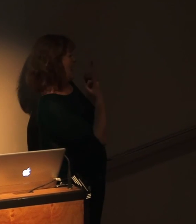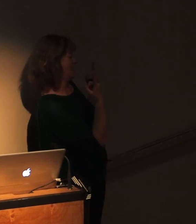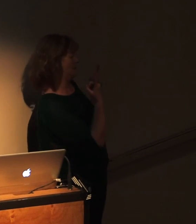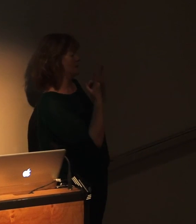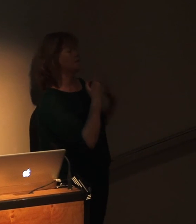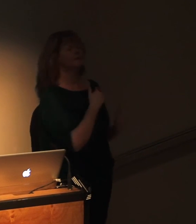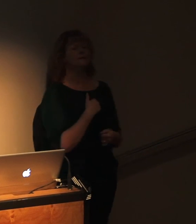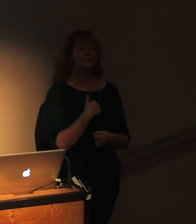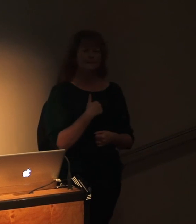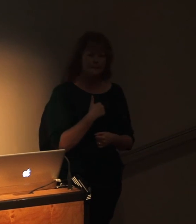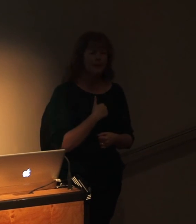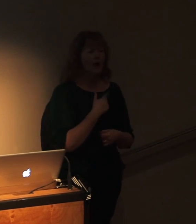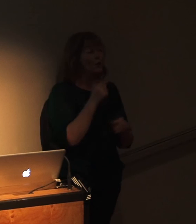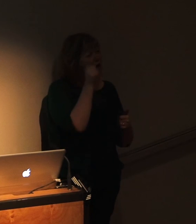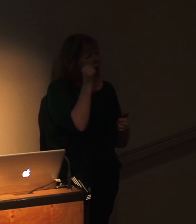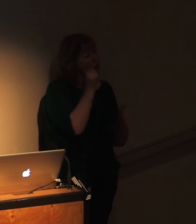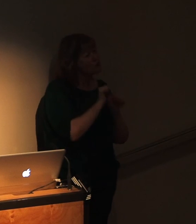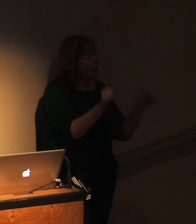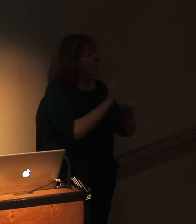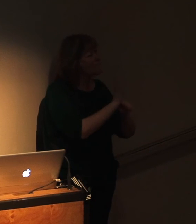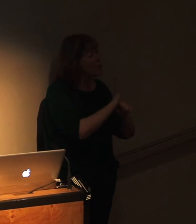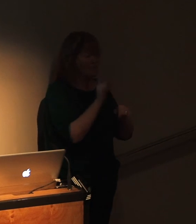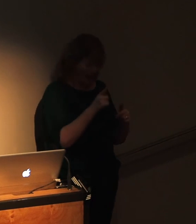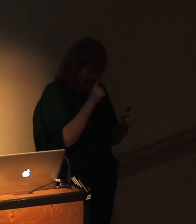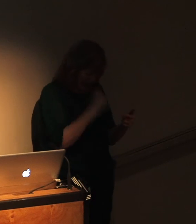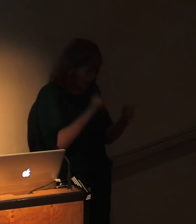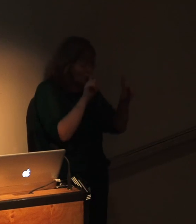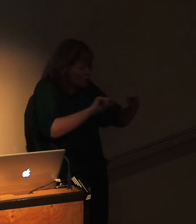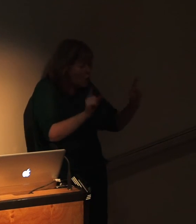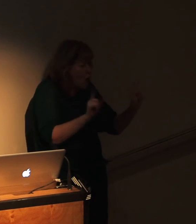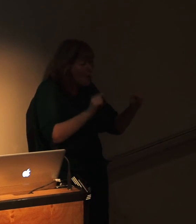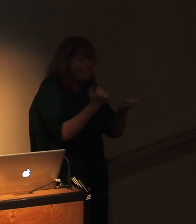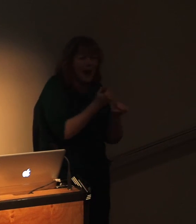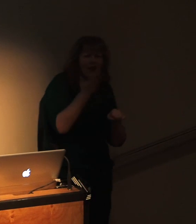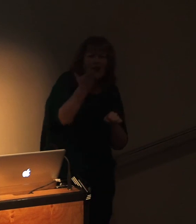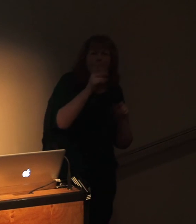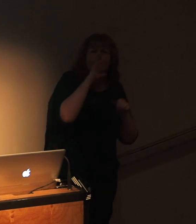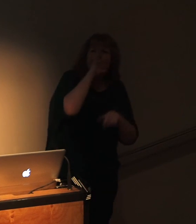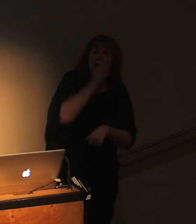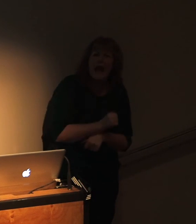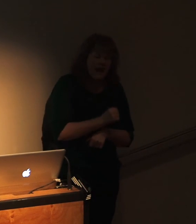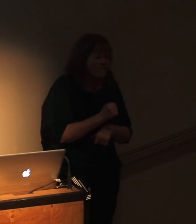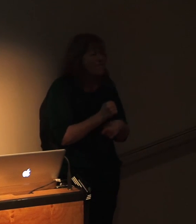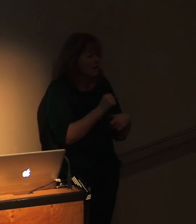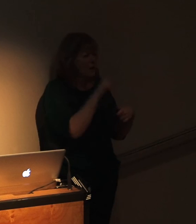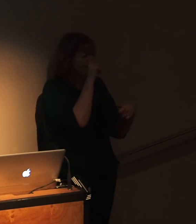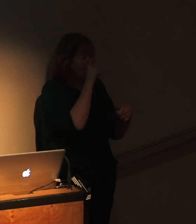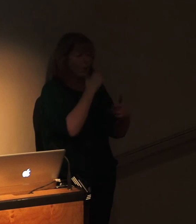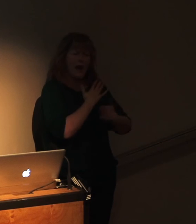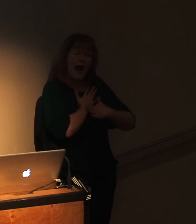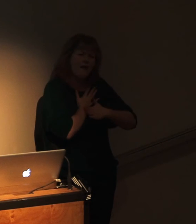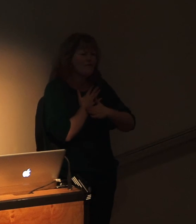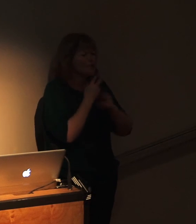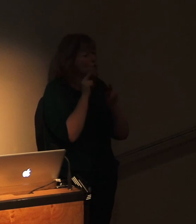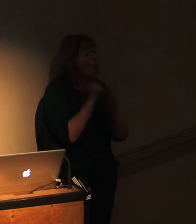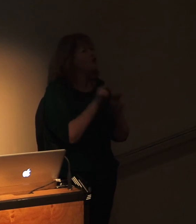came back, and we knew this was going to be a great film, but we came back and we thought, what can we do to make them believe that this show is a show that people would really like to watch?